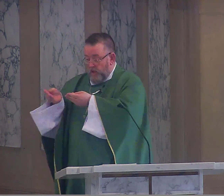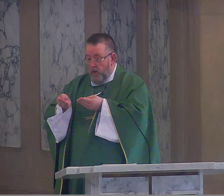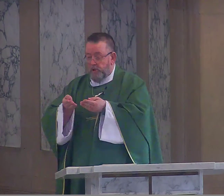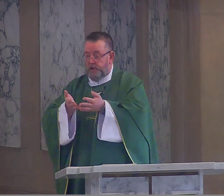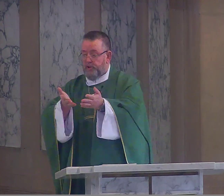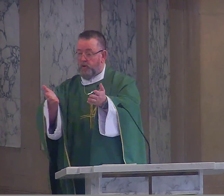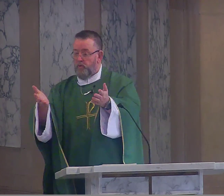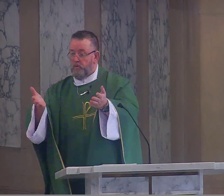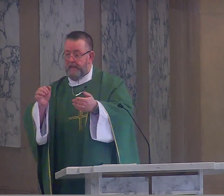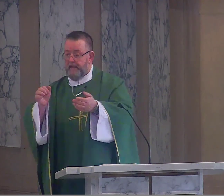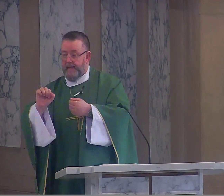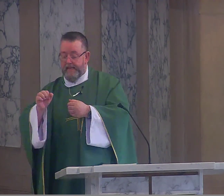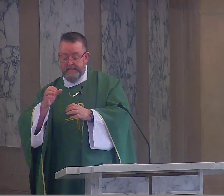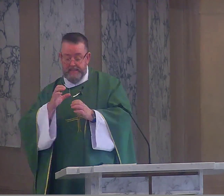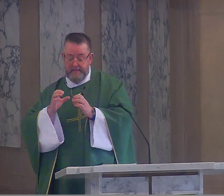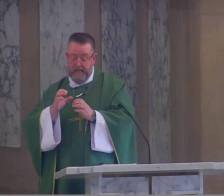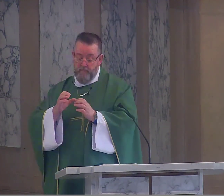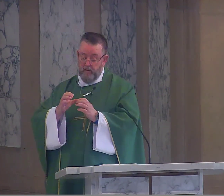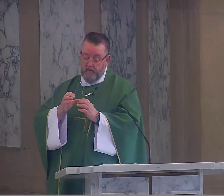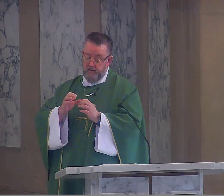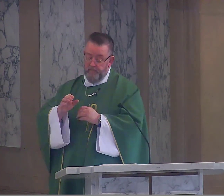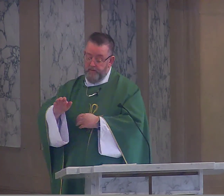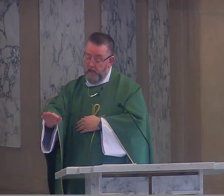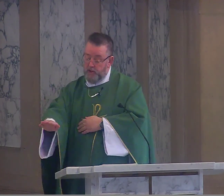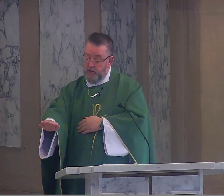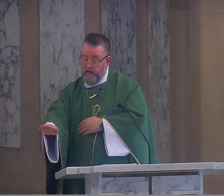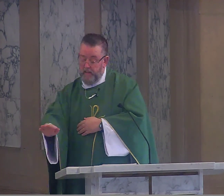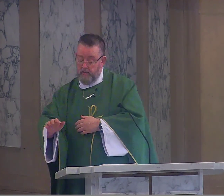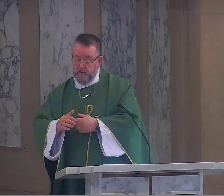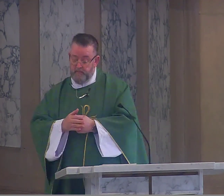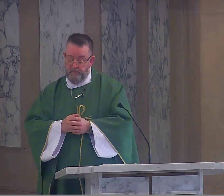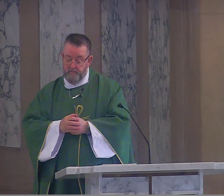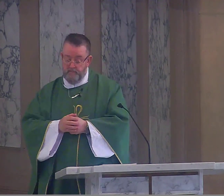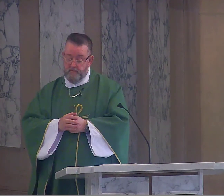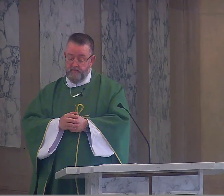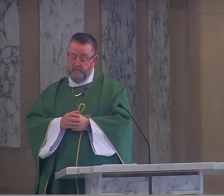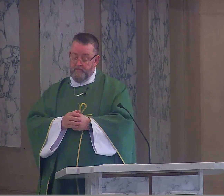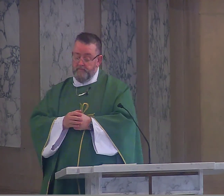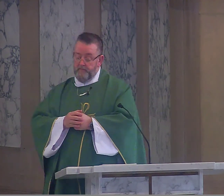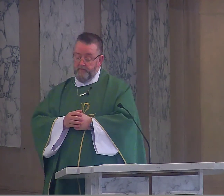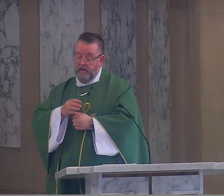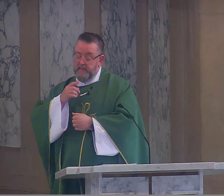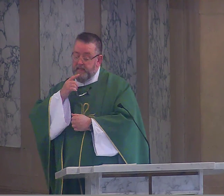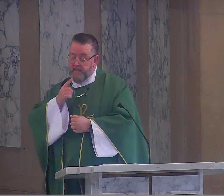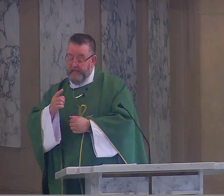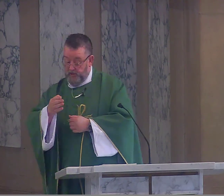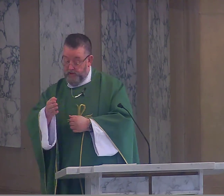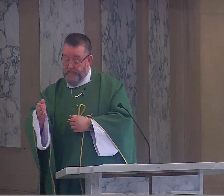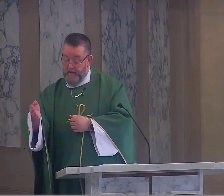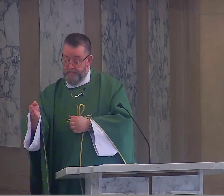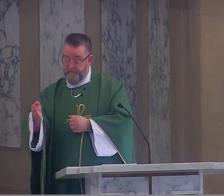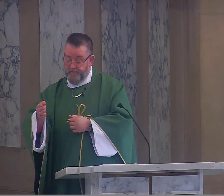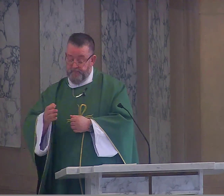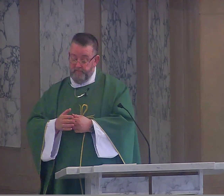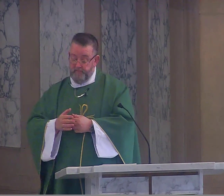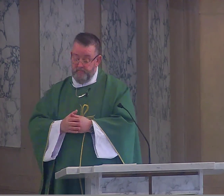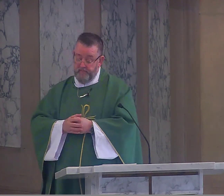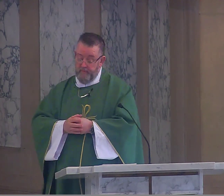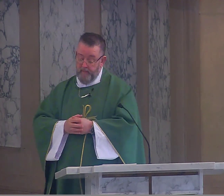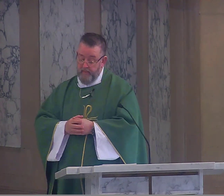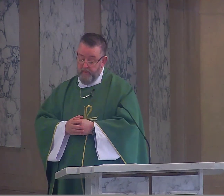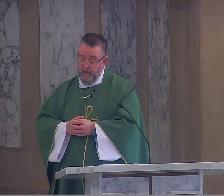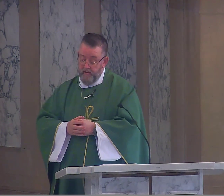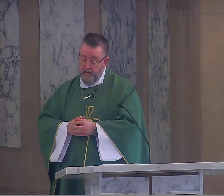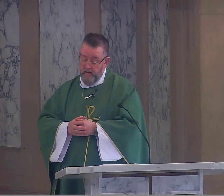Jesus showed his disciples a child, and he said to them,